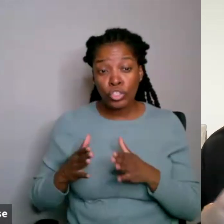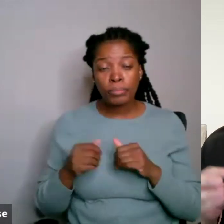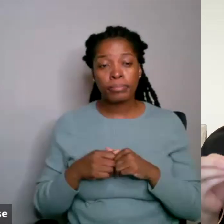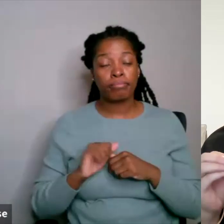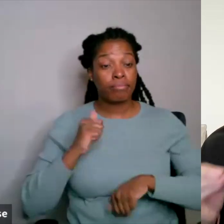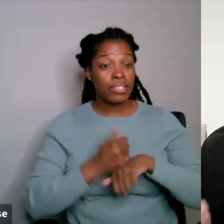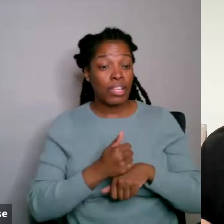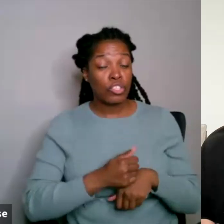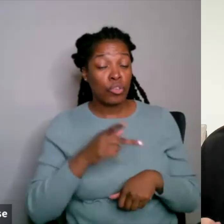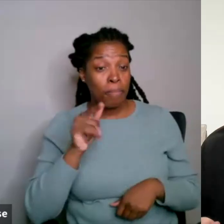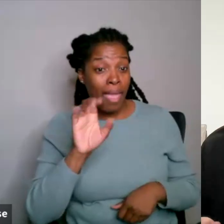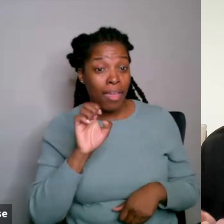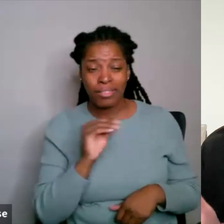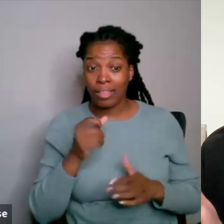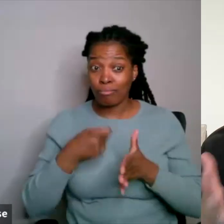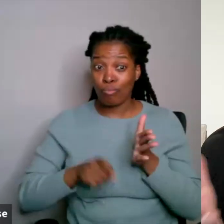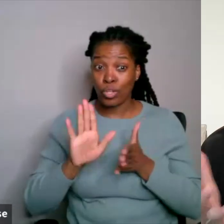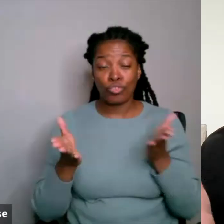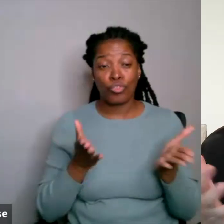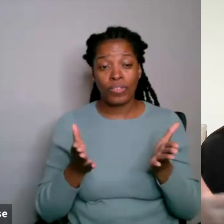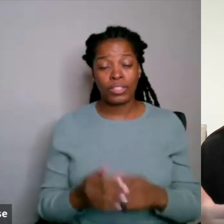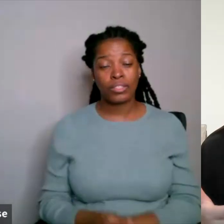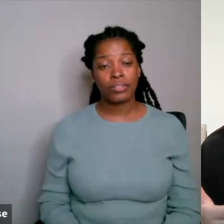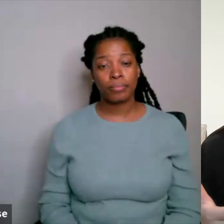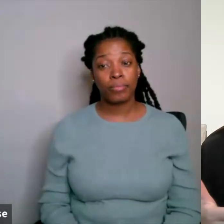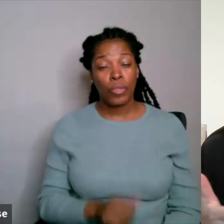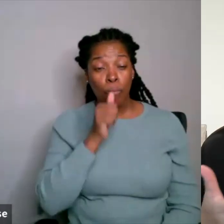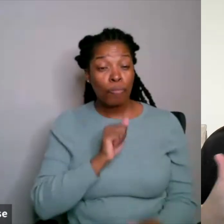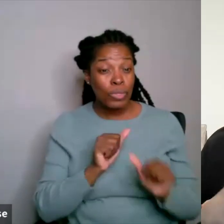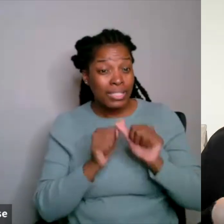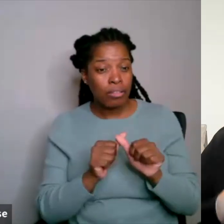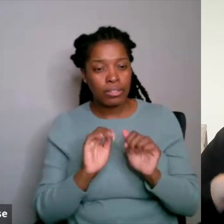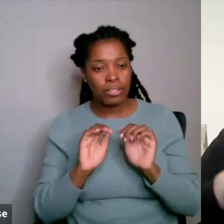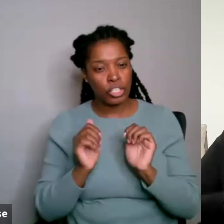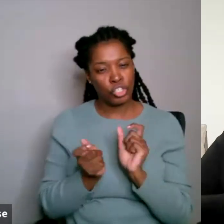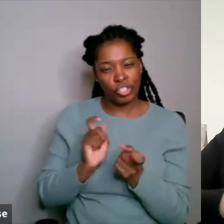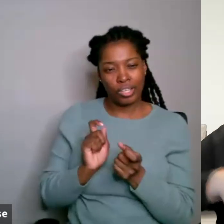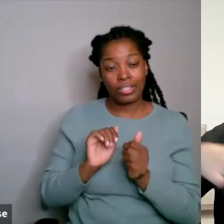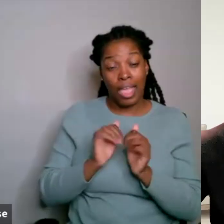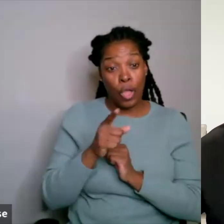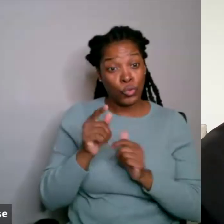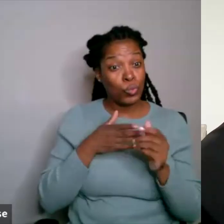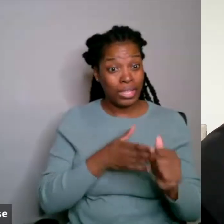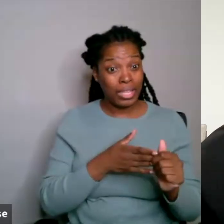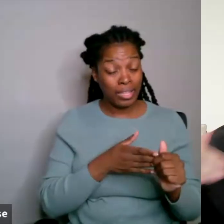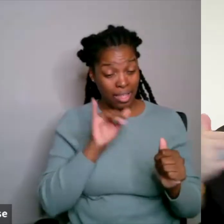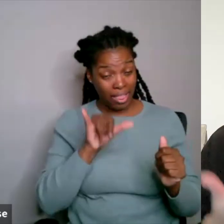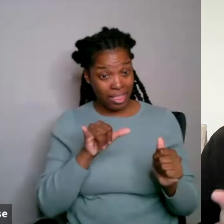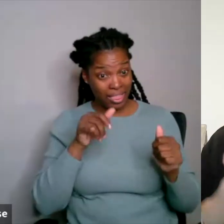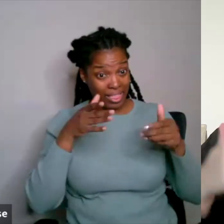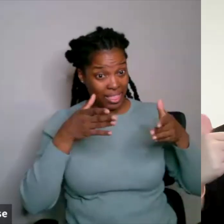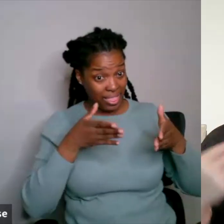services. Your resilience is already shaping how you lead. Now let that shape how you build